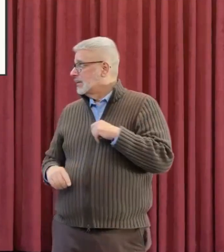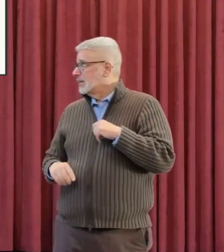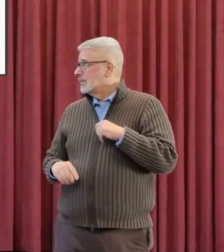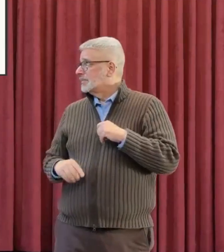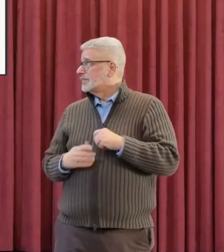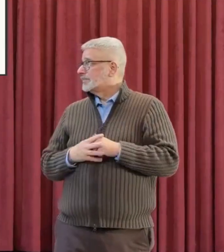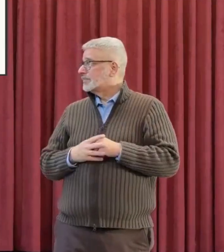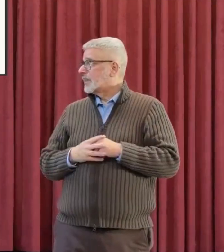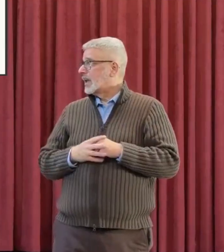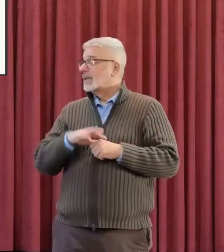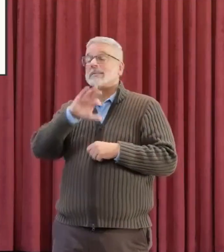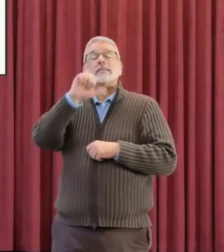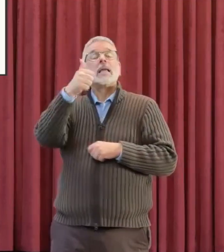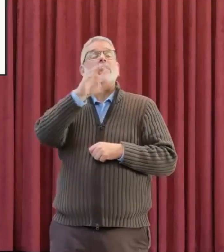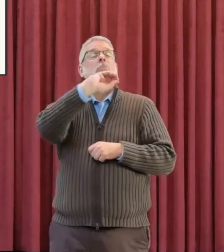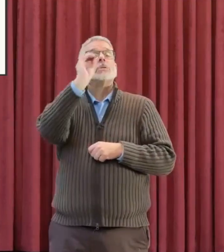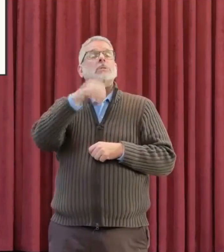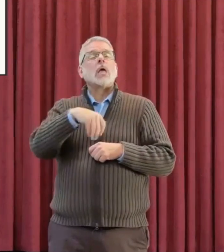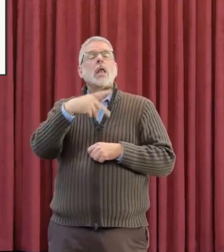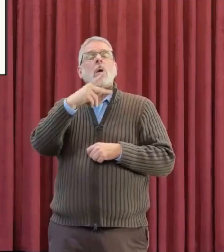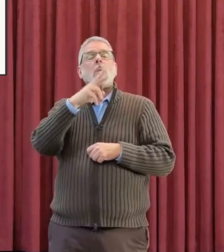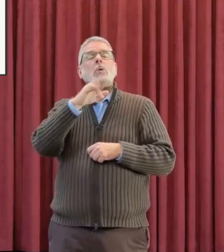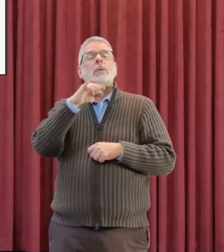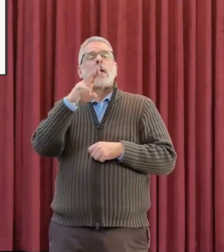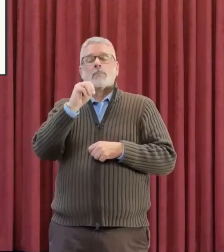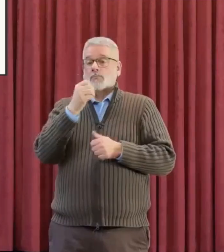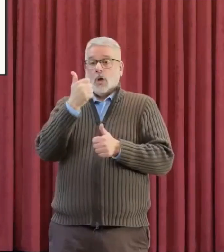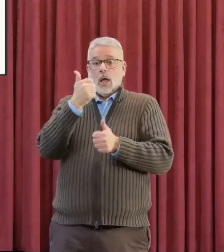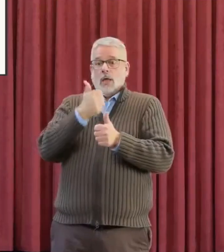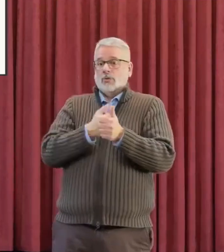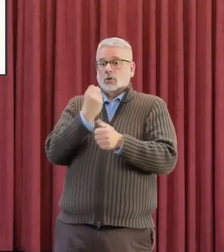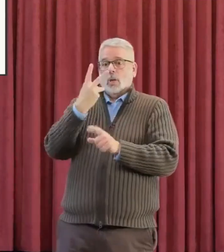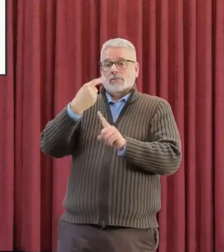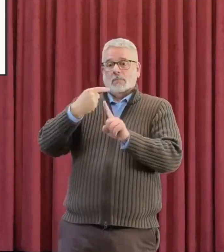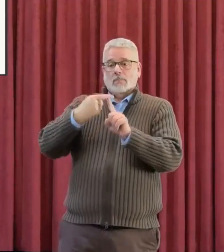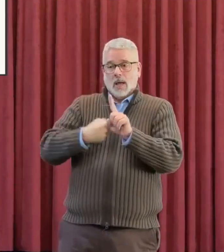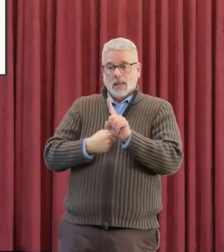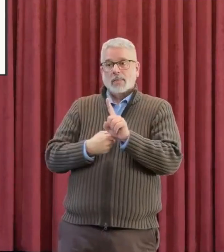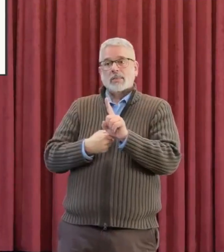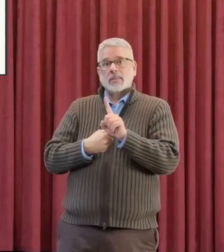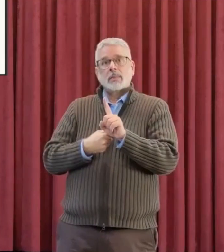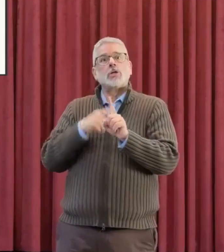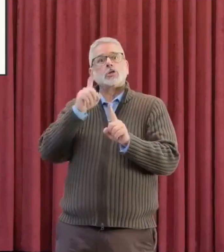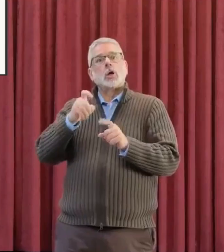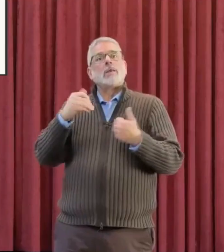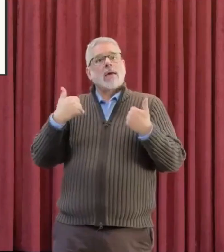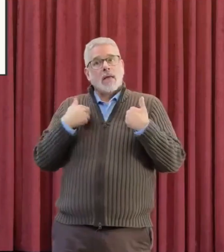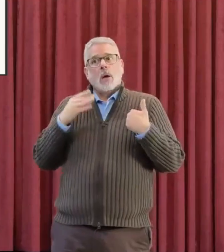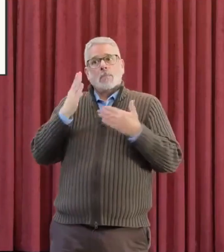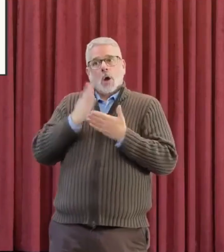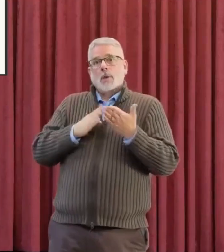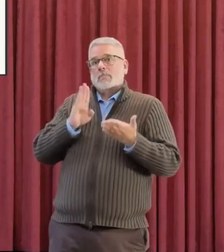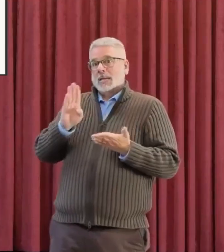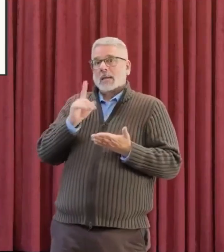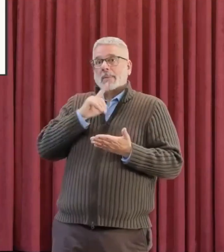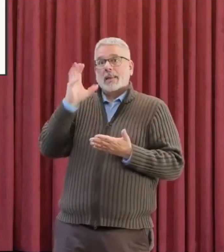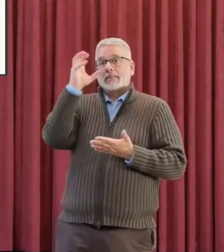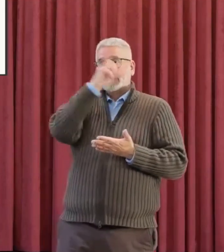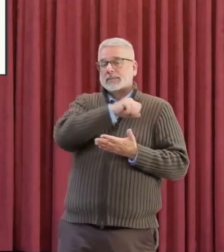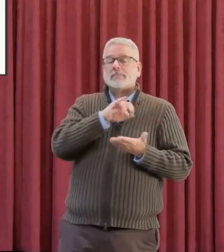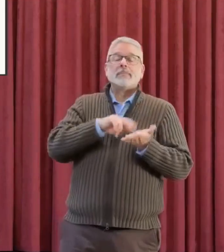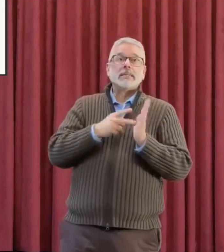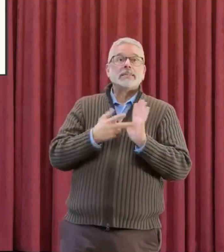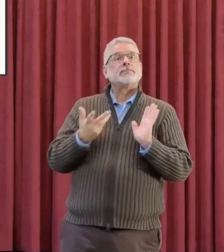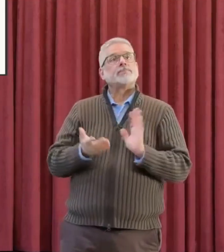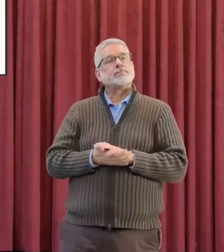and it's 10% of the premium for every full 12-month period. You could have had Part B coverage, but you didn't. What that